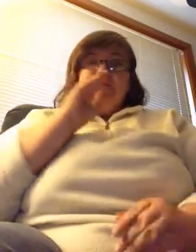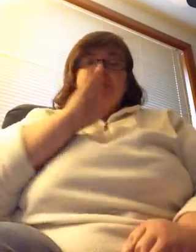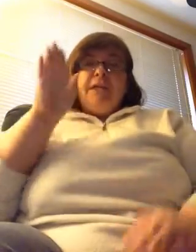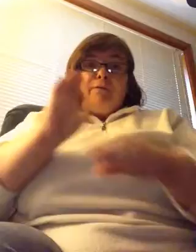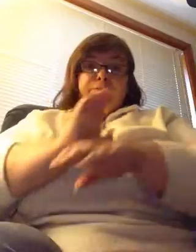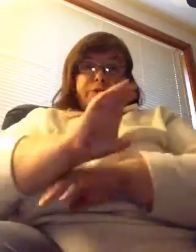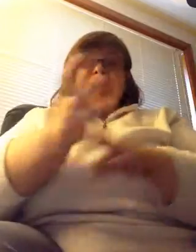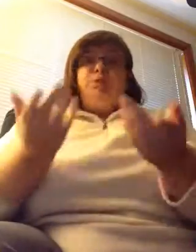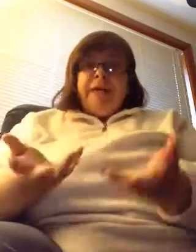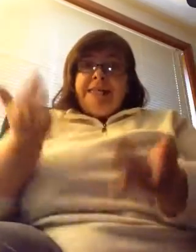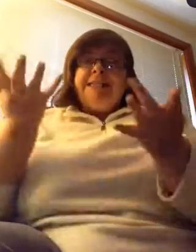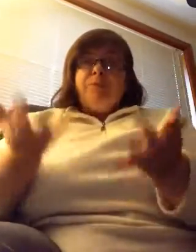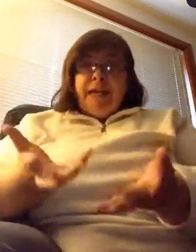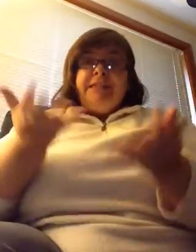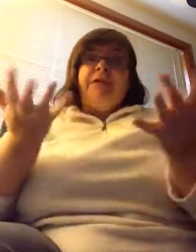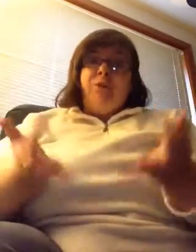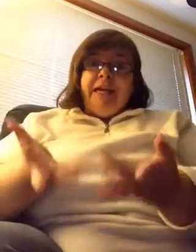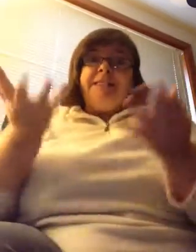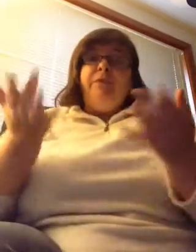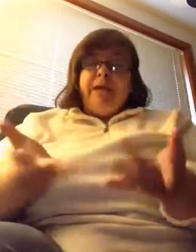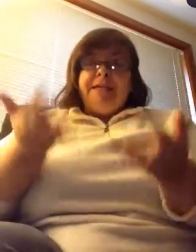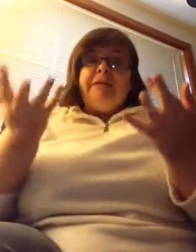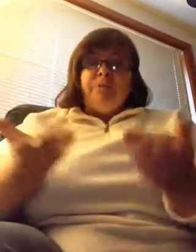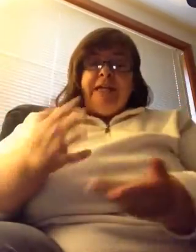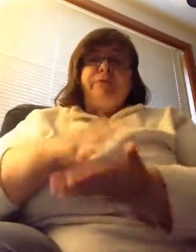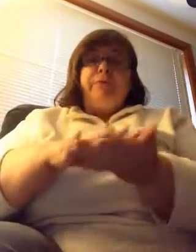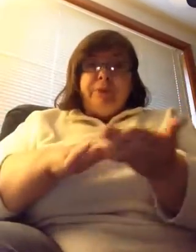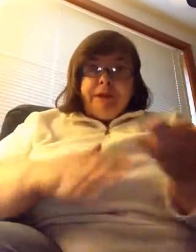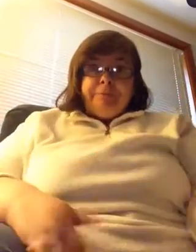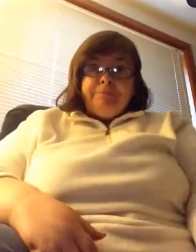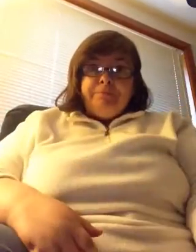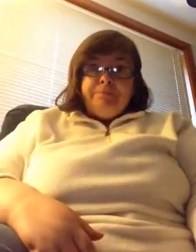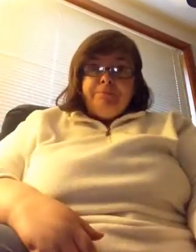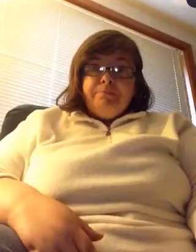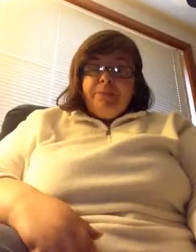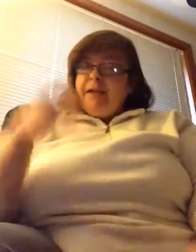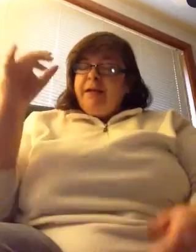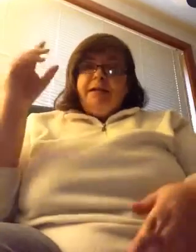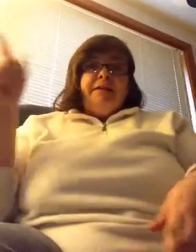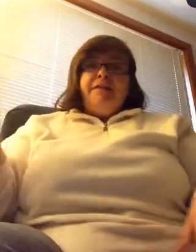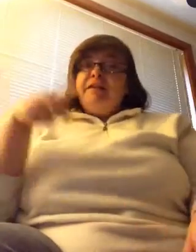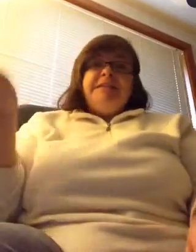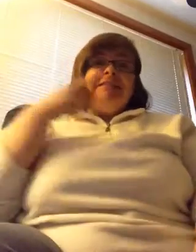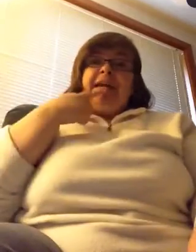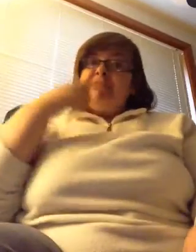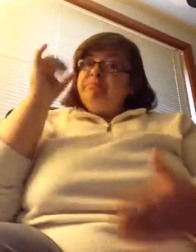to be forced to wait and wait and wait and wait and wait for Braille. They say